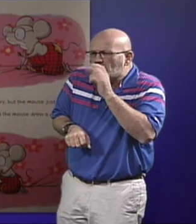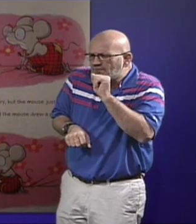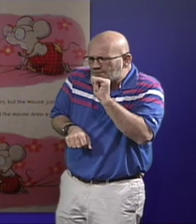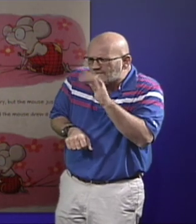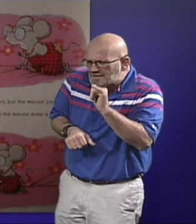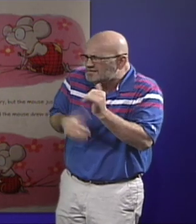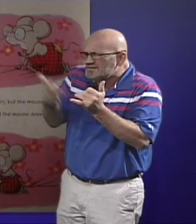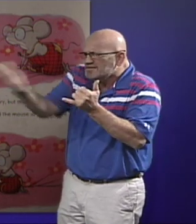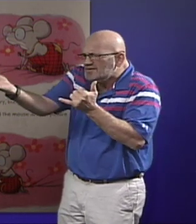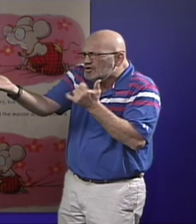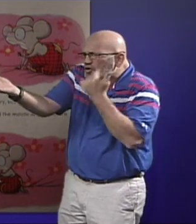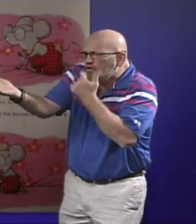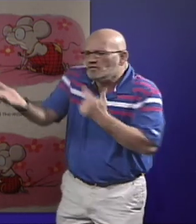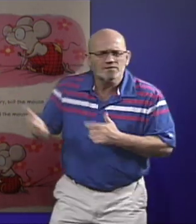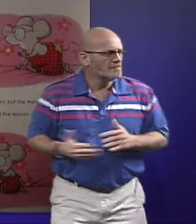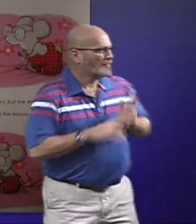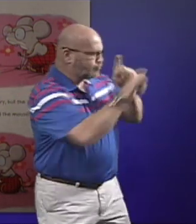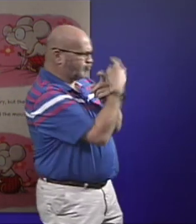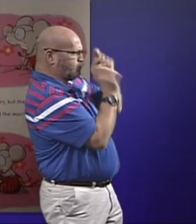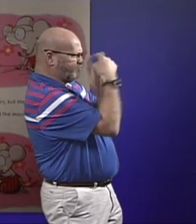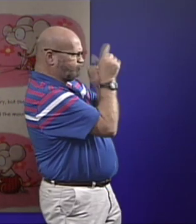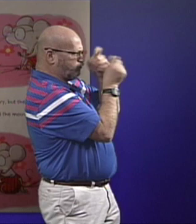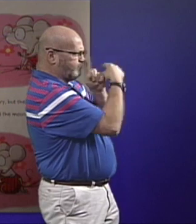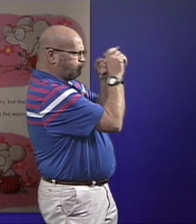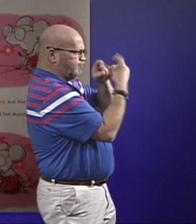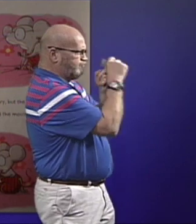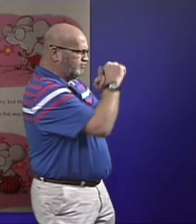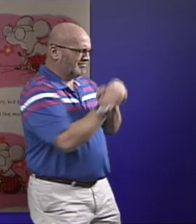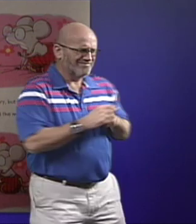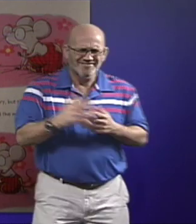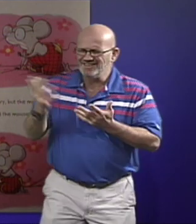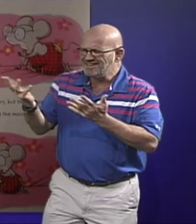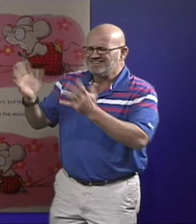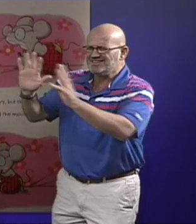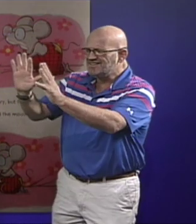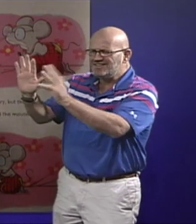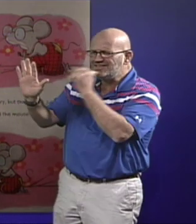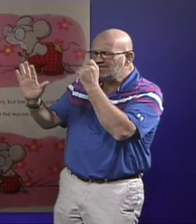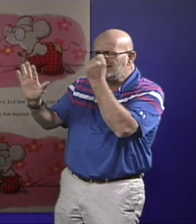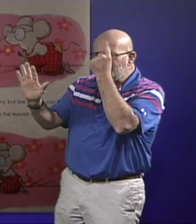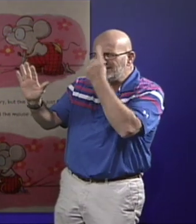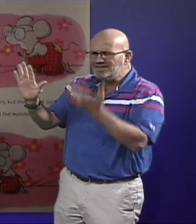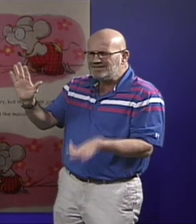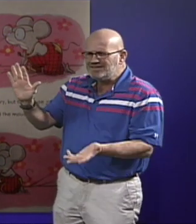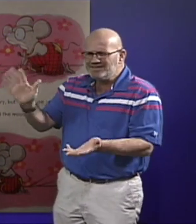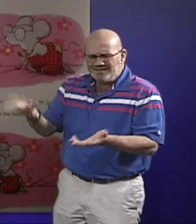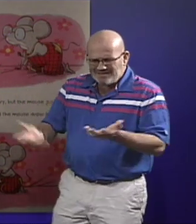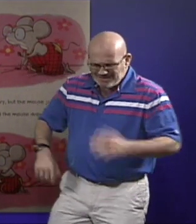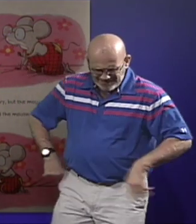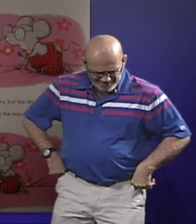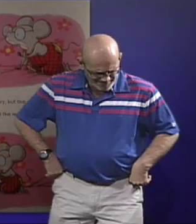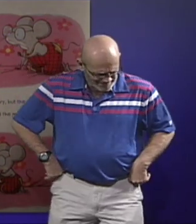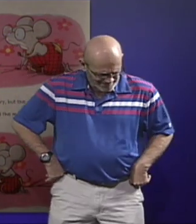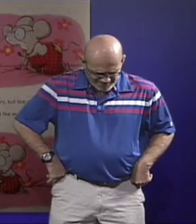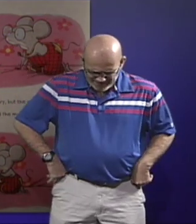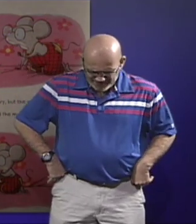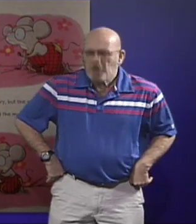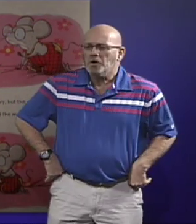What are you doing here? Asked the Tooth Fairy. But the mouse just spoke more and more mumbo-jumbo. The